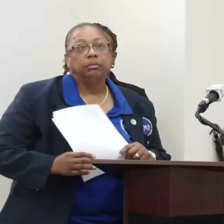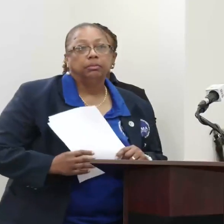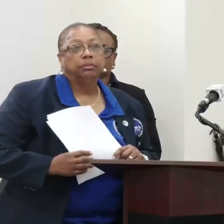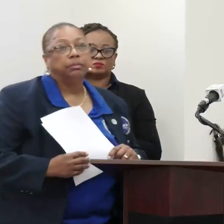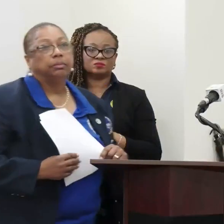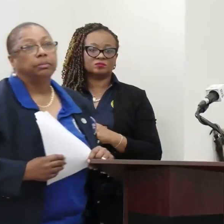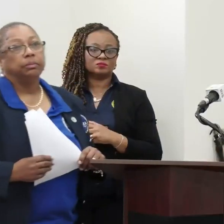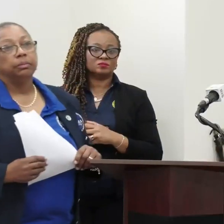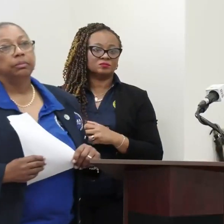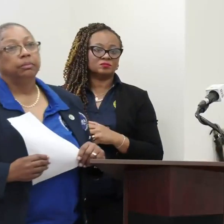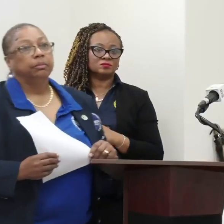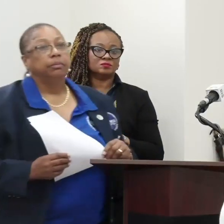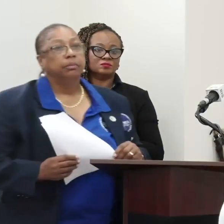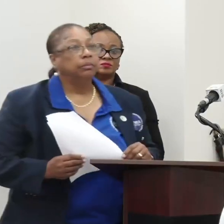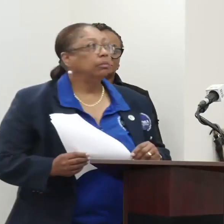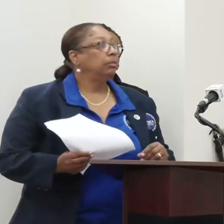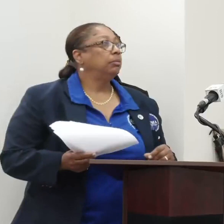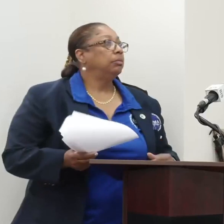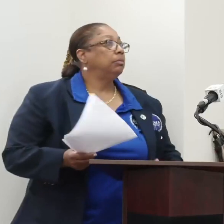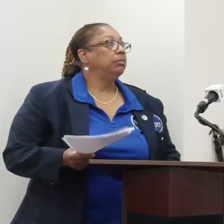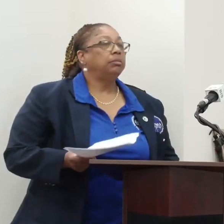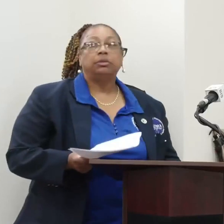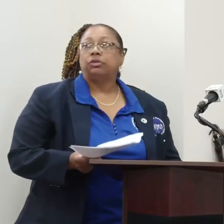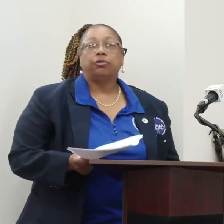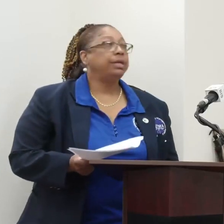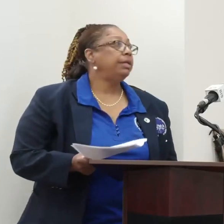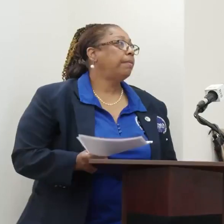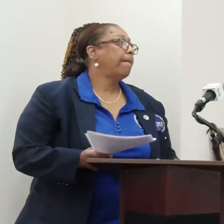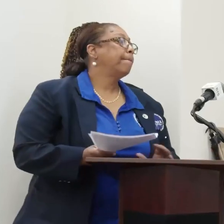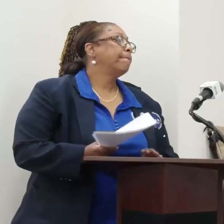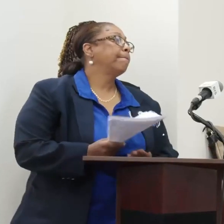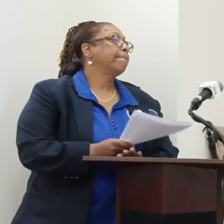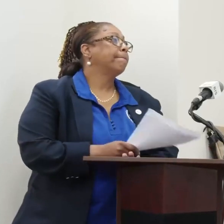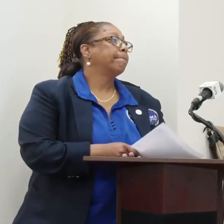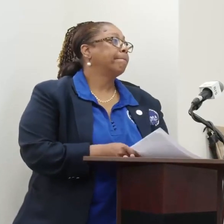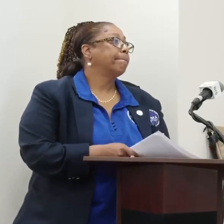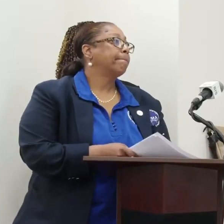For Mr. Green. Mr. Green?